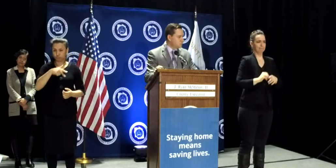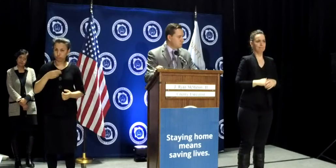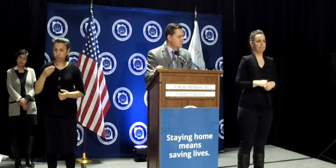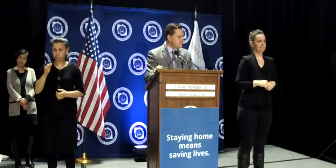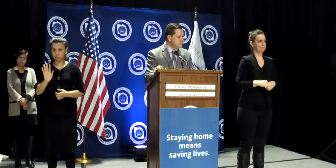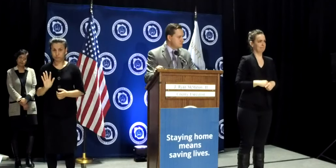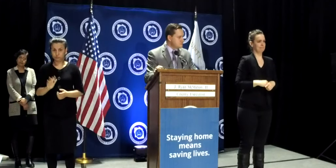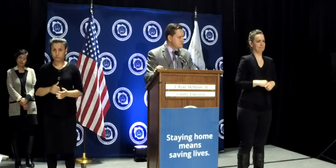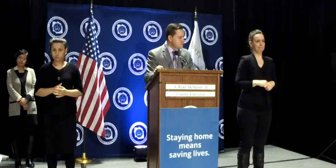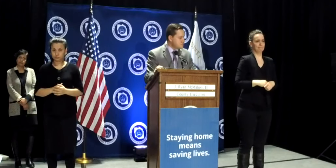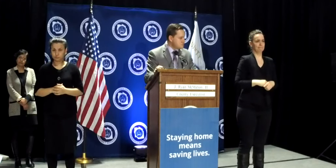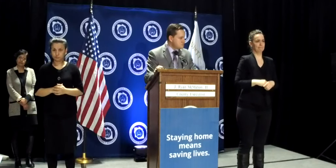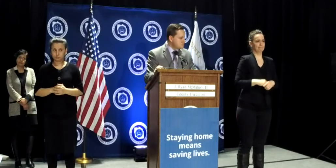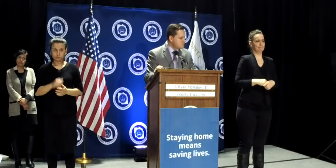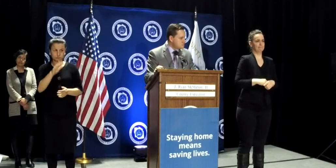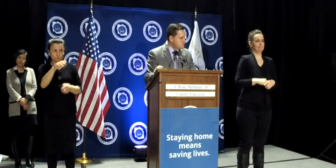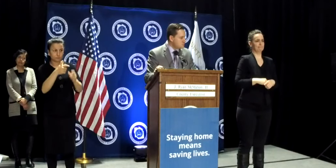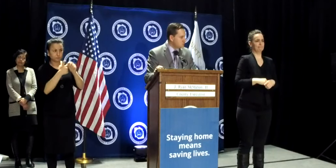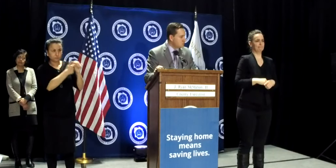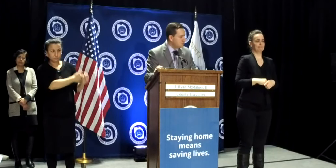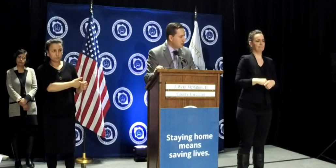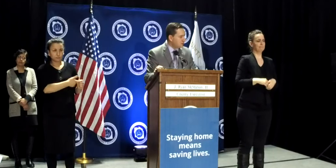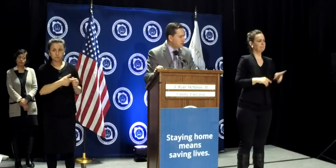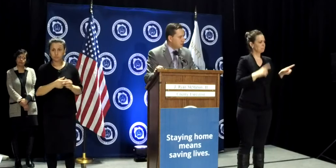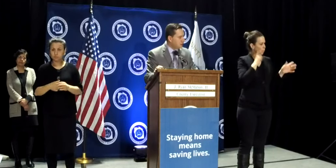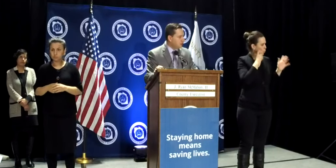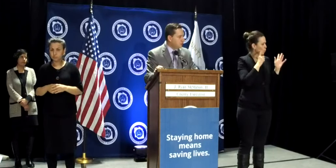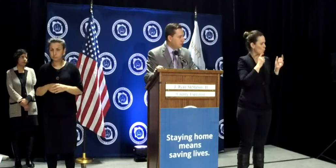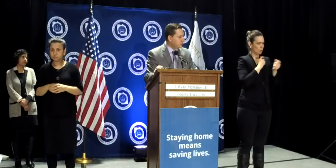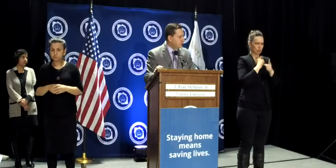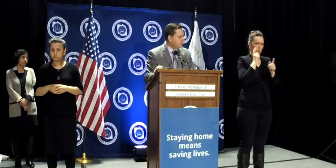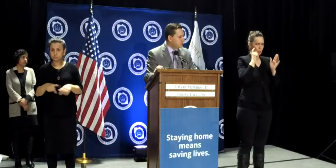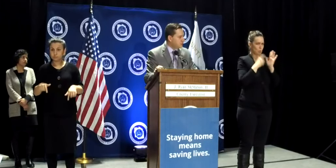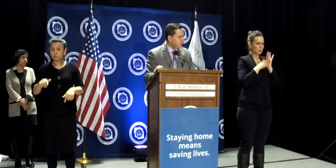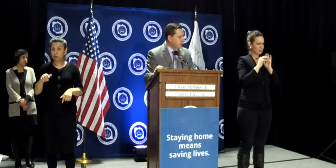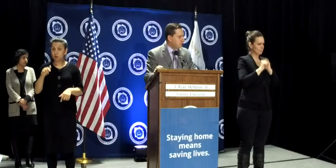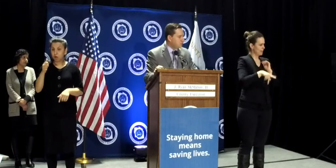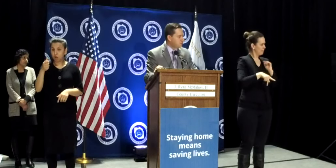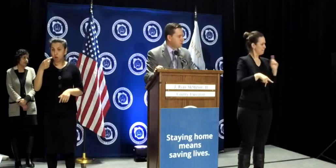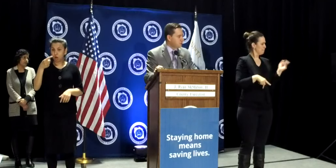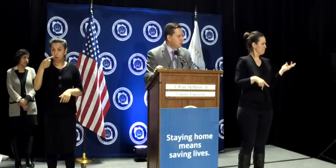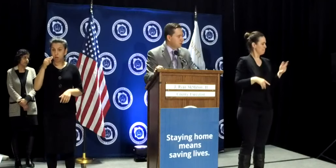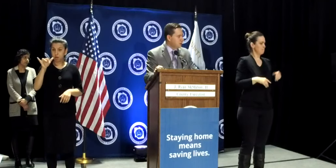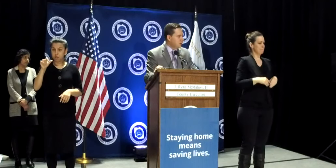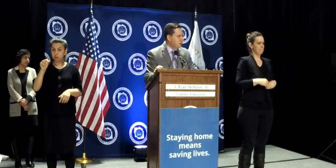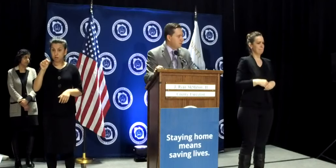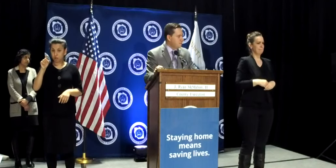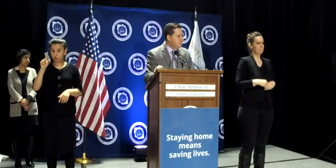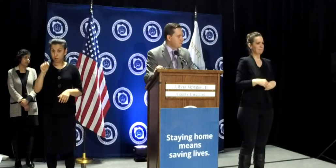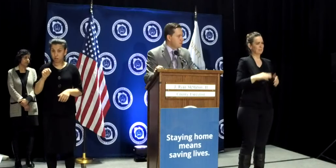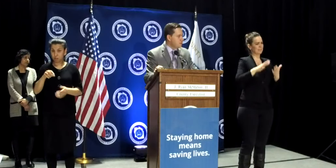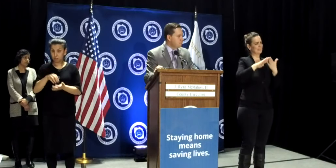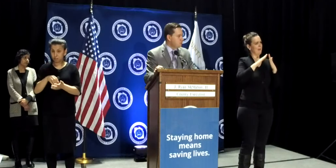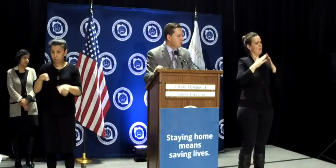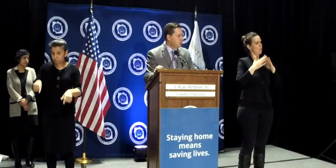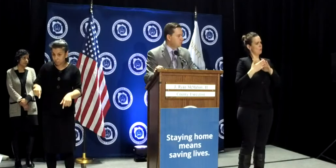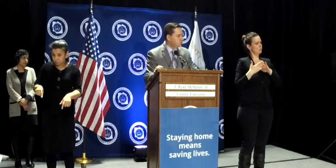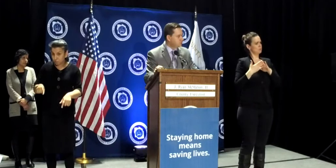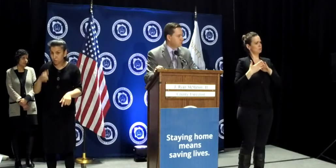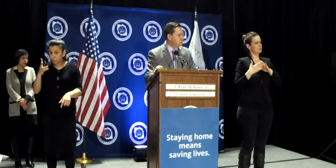that's particularly alarming to the county? Yeah, I think related to the towns, a